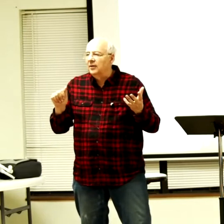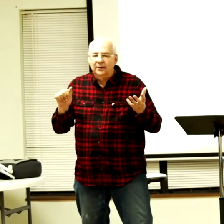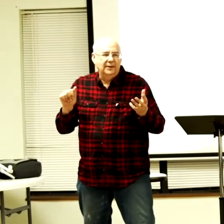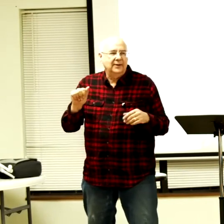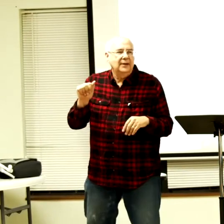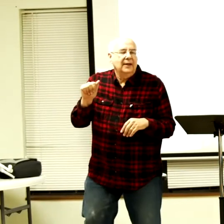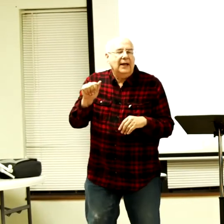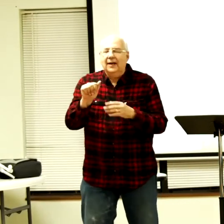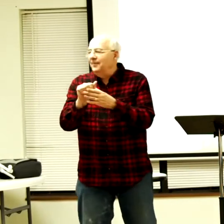So,